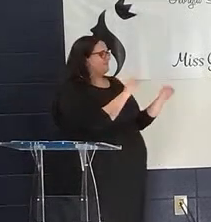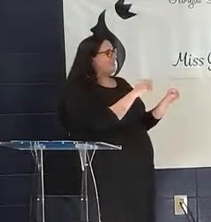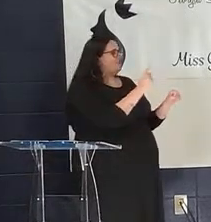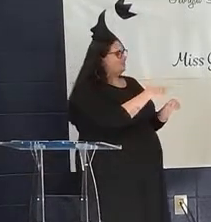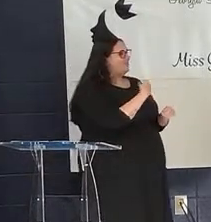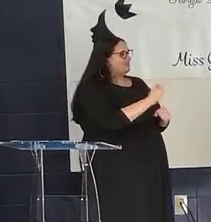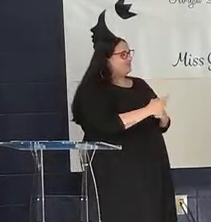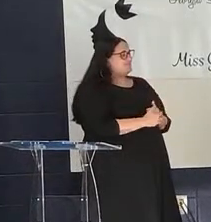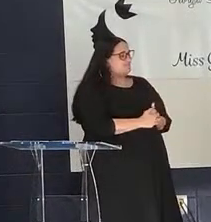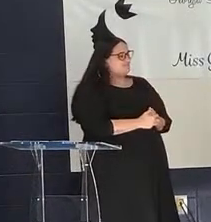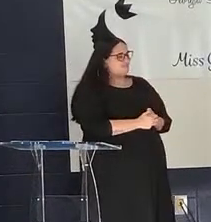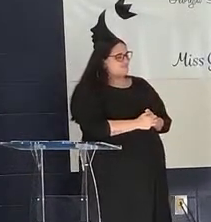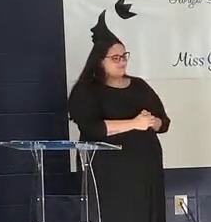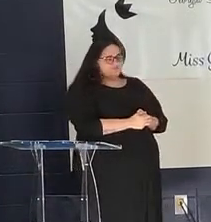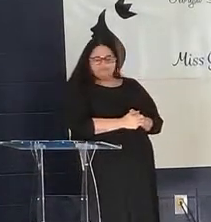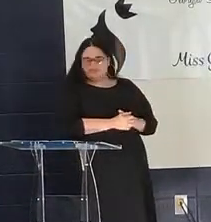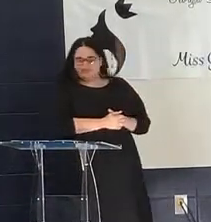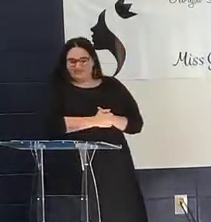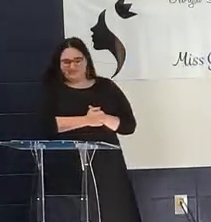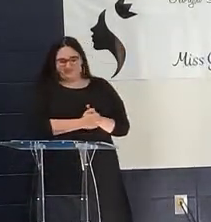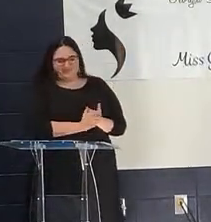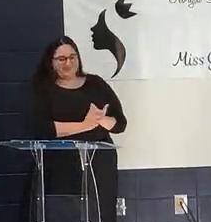Great, you can turn back around now.